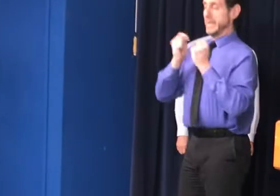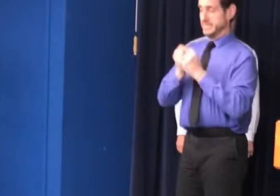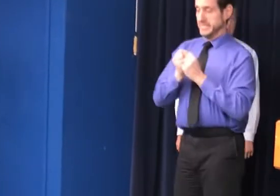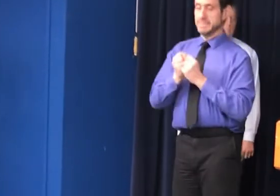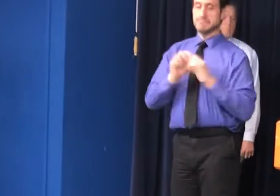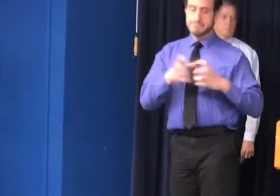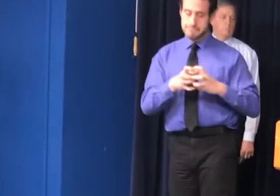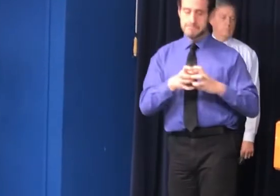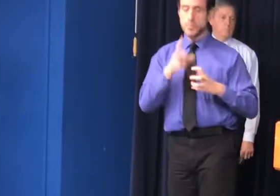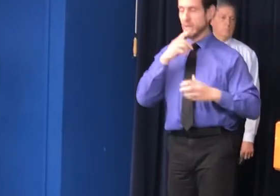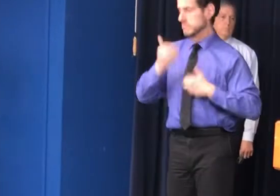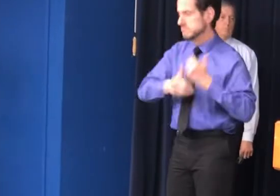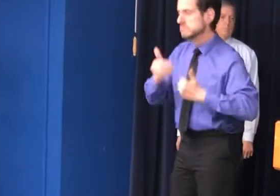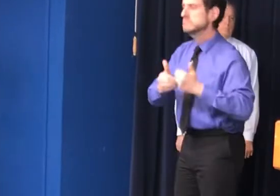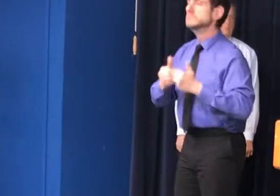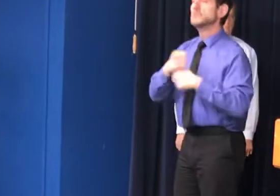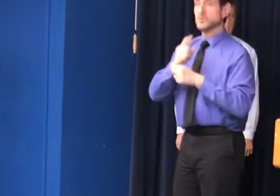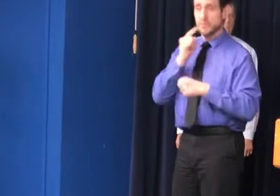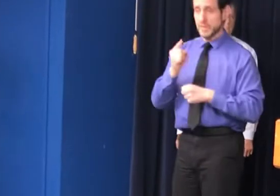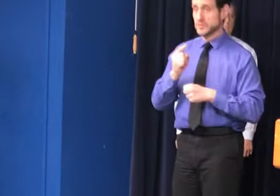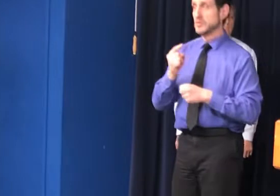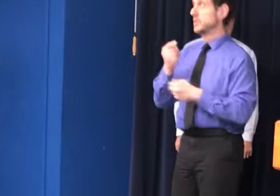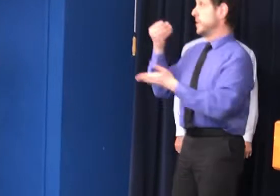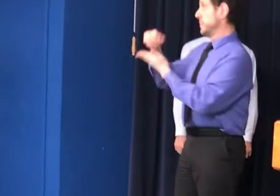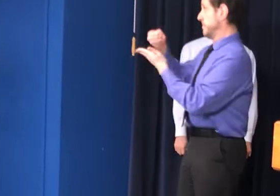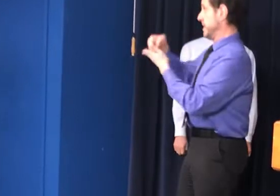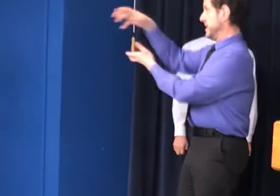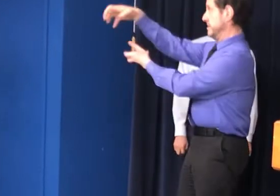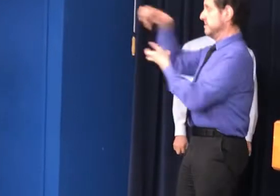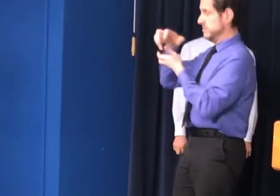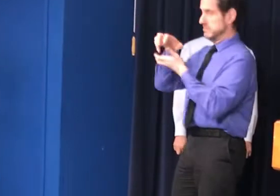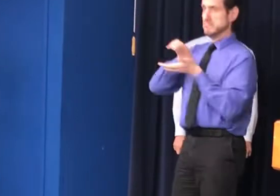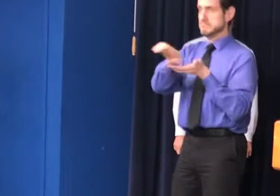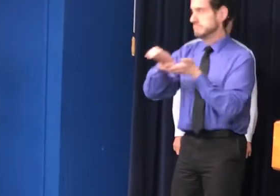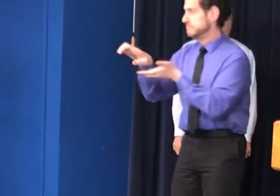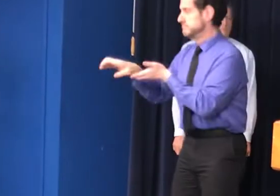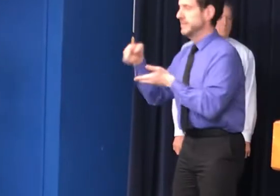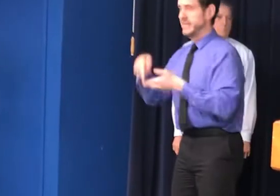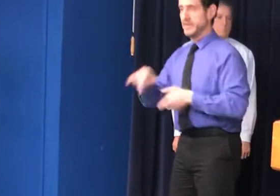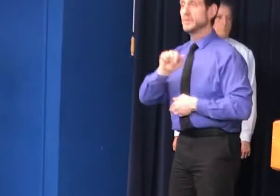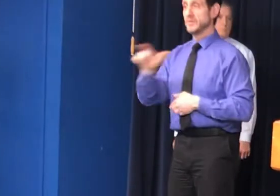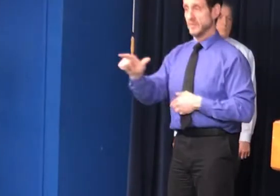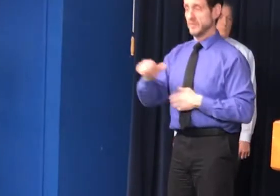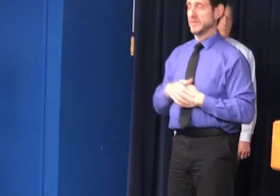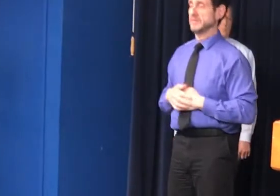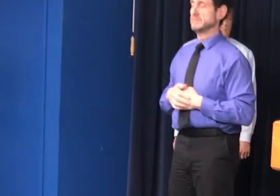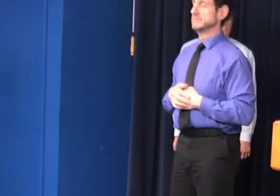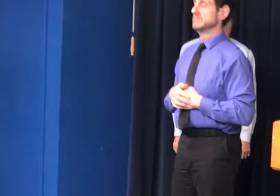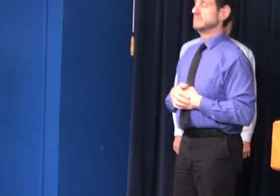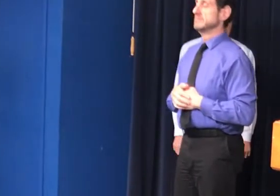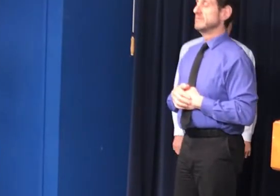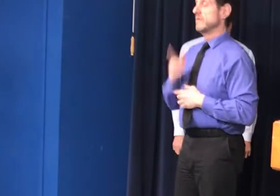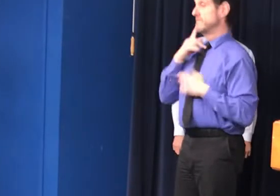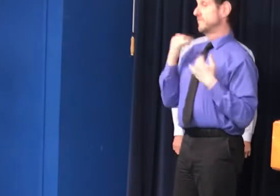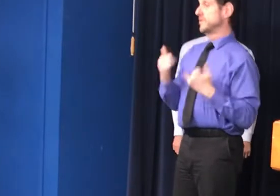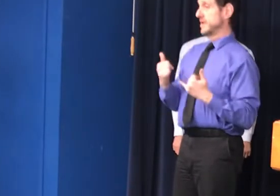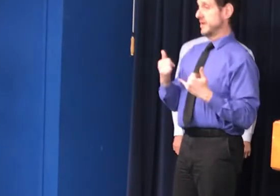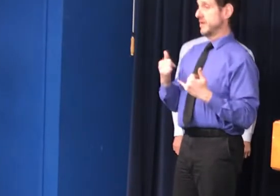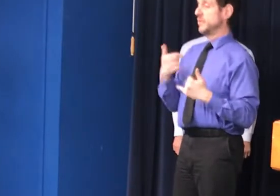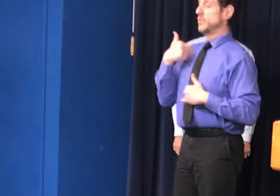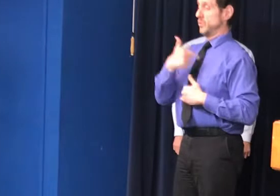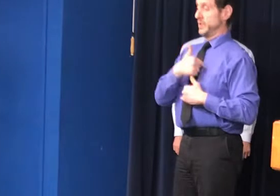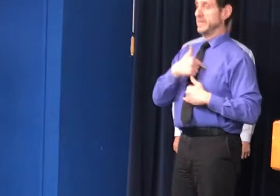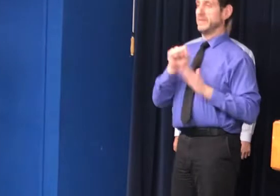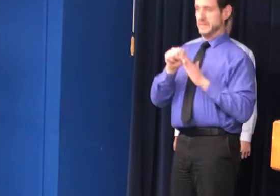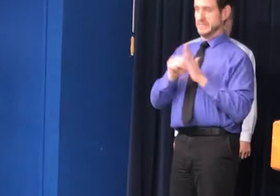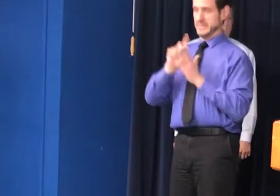as possible to bring every eligible dollar home to Illinois. In the meantime, we at the state level